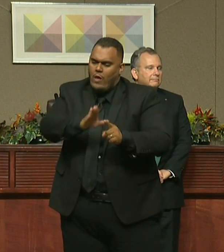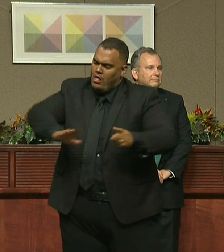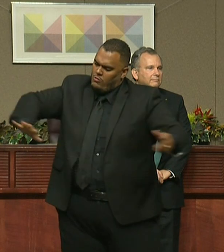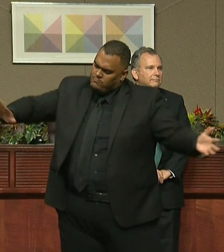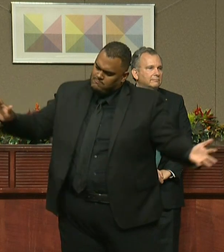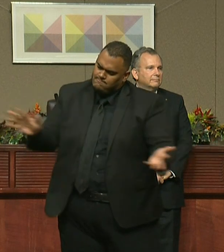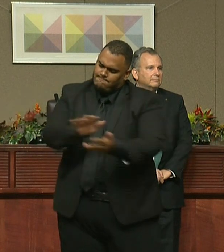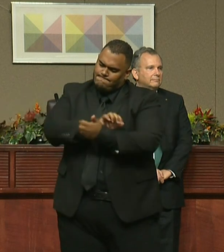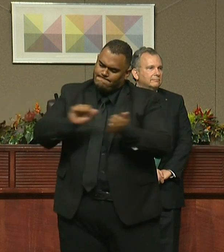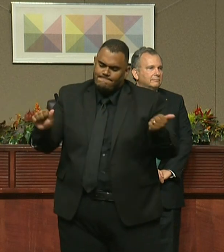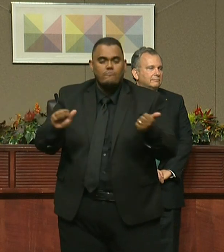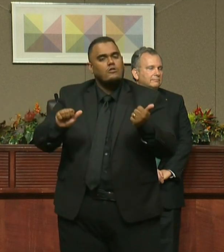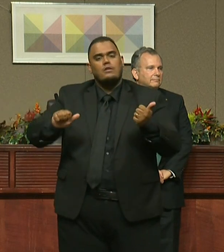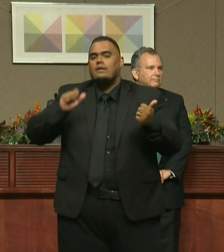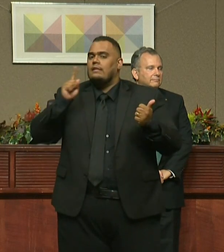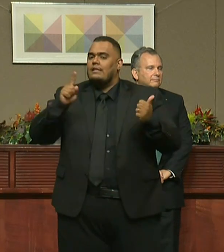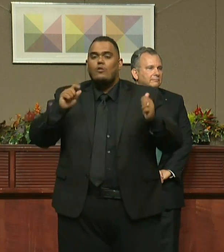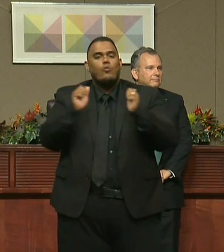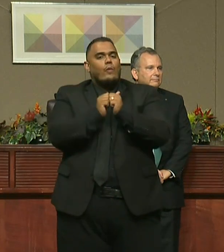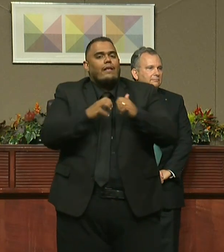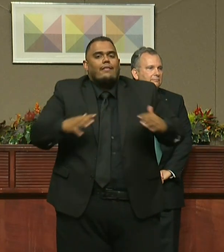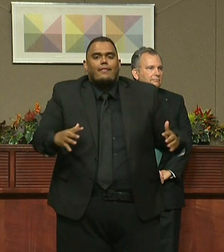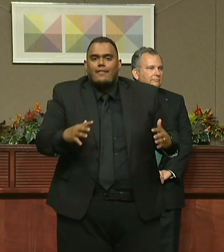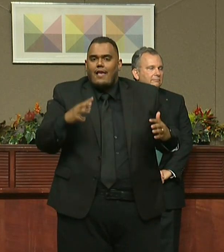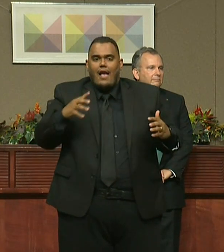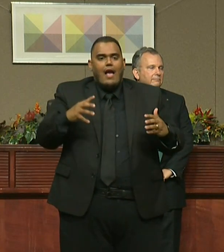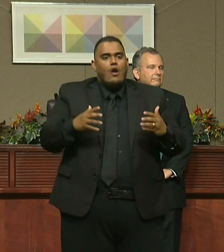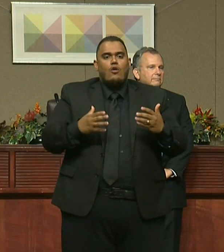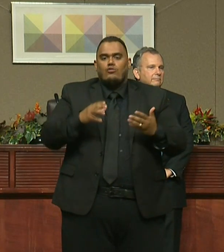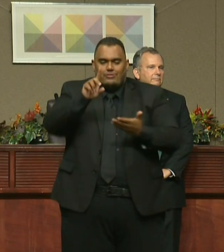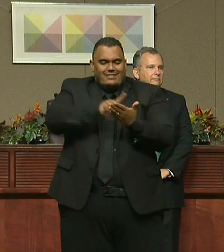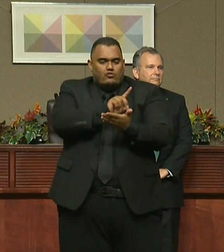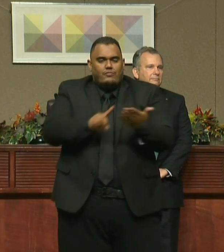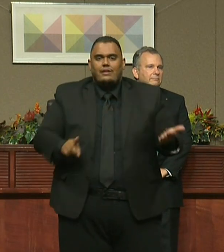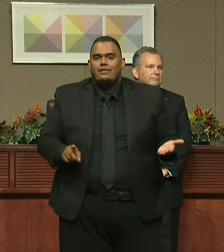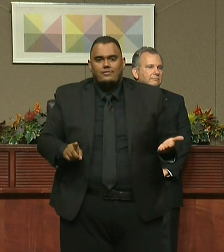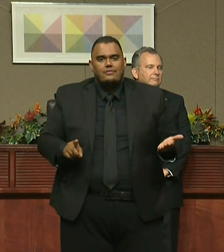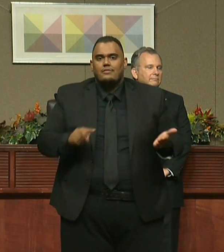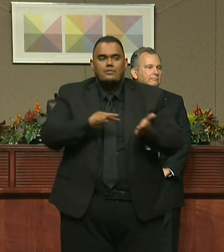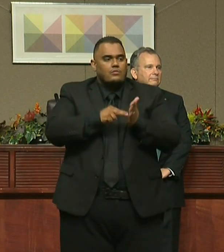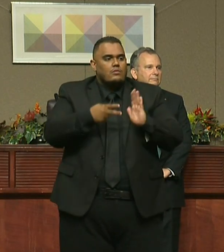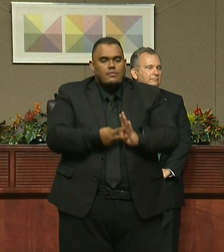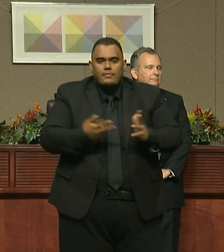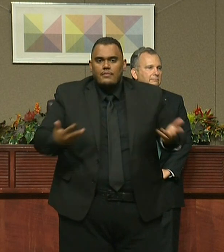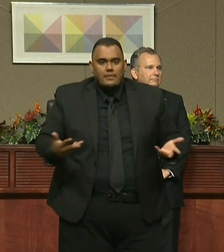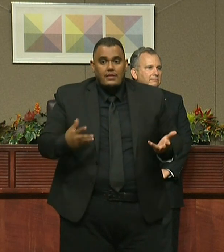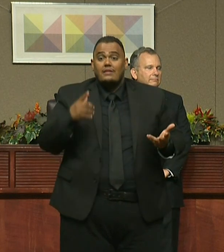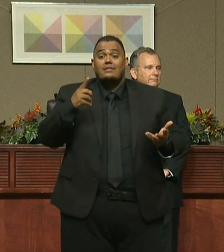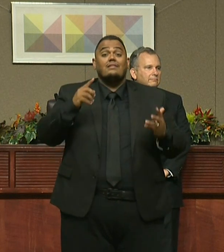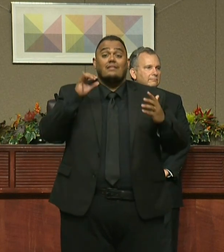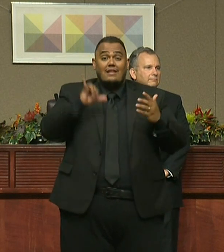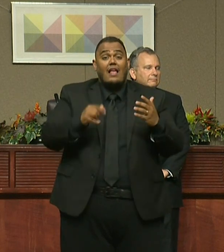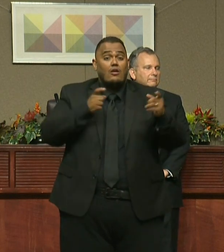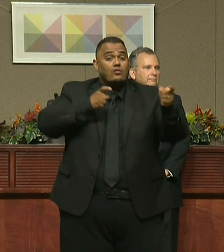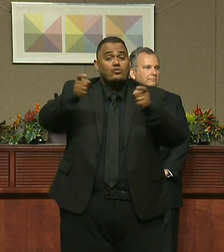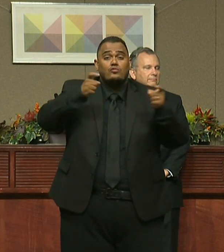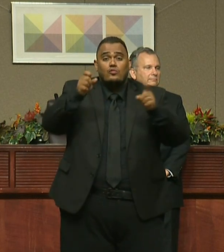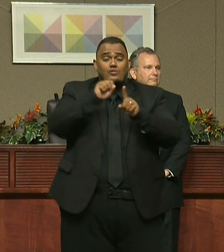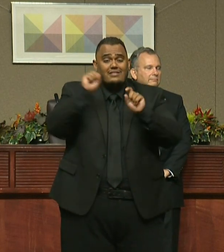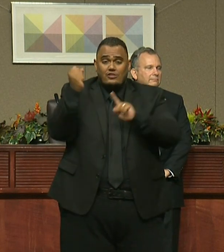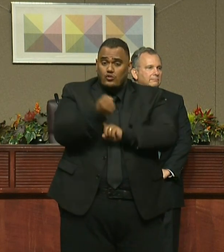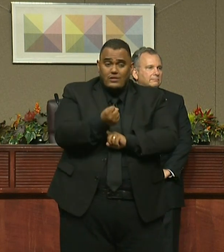course, those who have no health insurance, no access to primary care, chronic conditions that not be controlled,